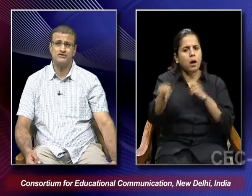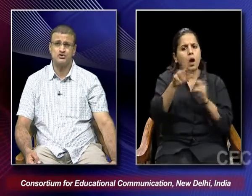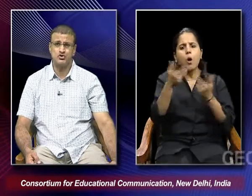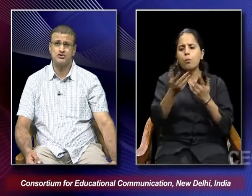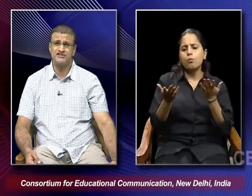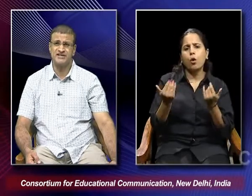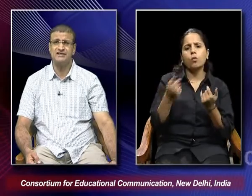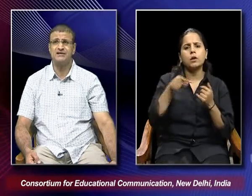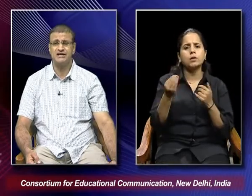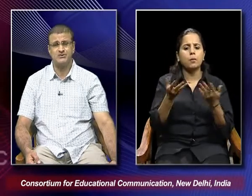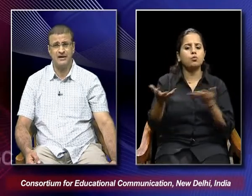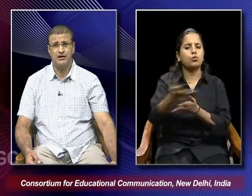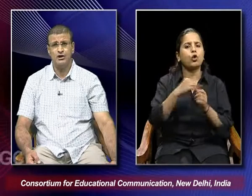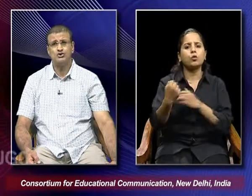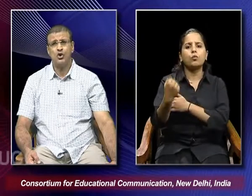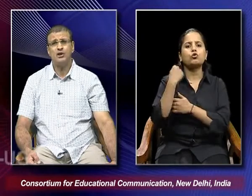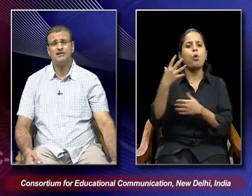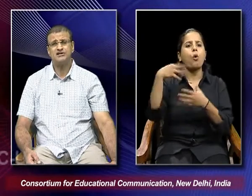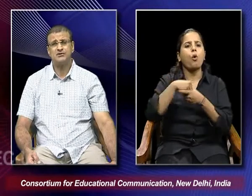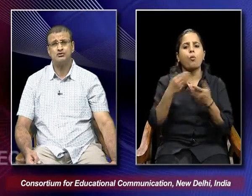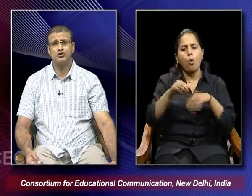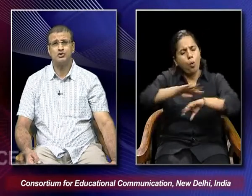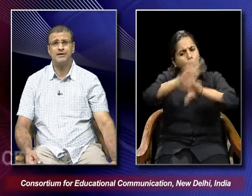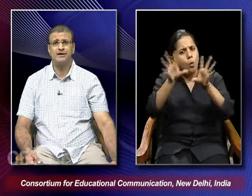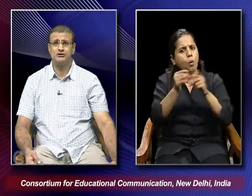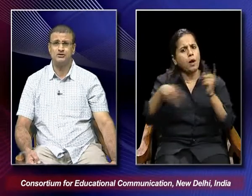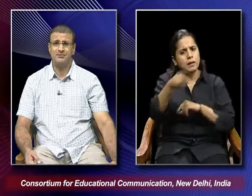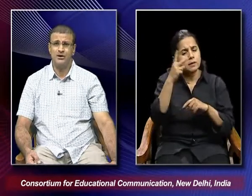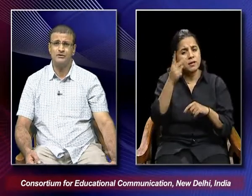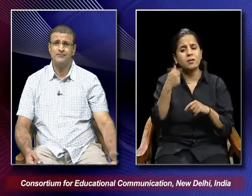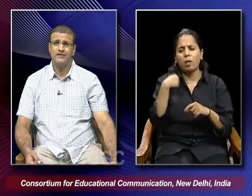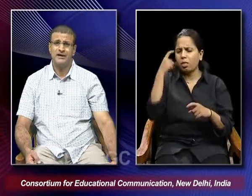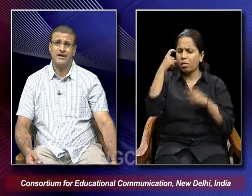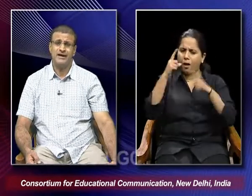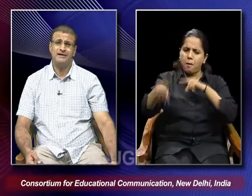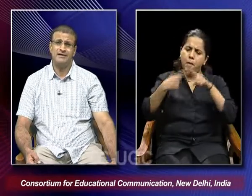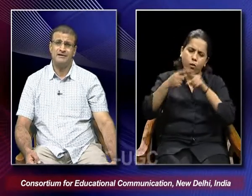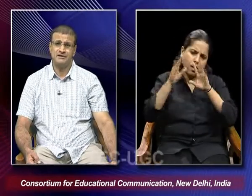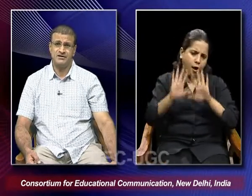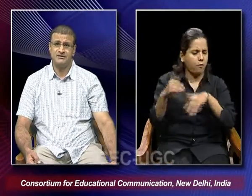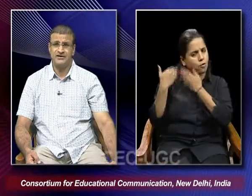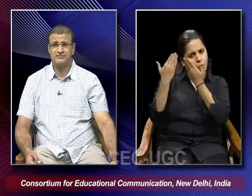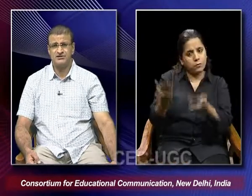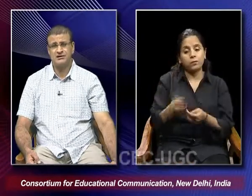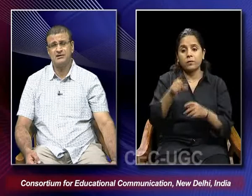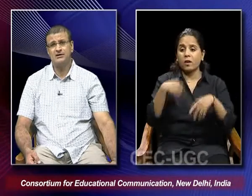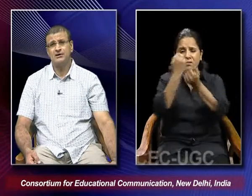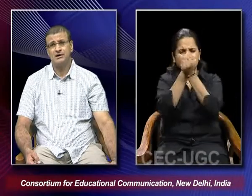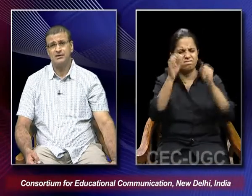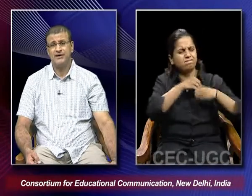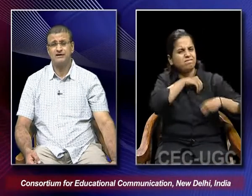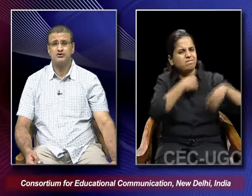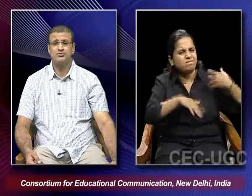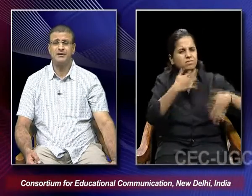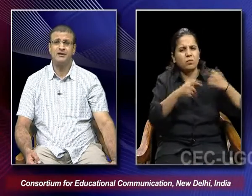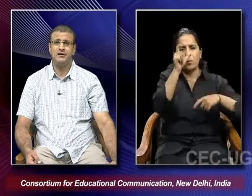of a source of strength as well. So all this was also being thought about, and the freedom struggle,